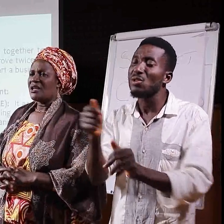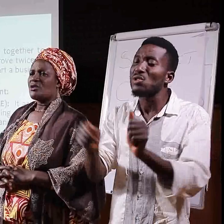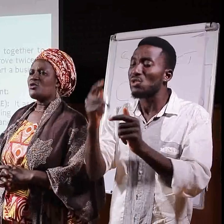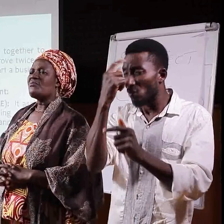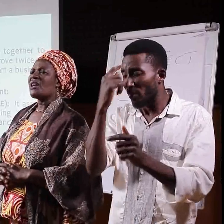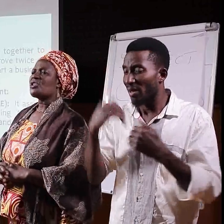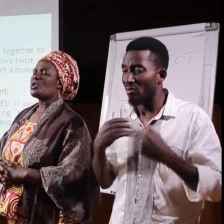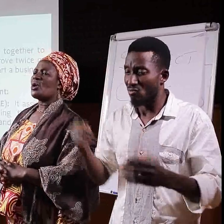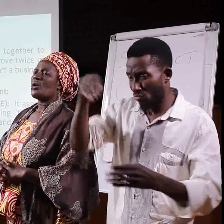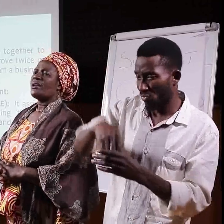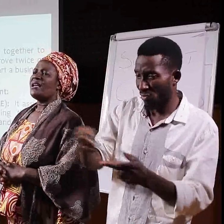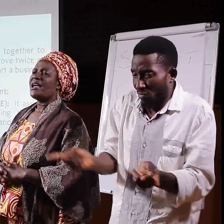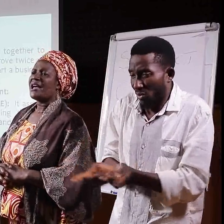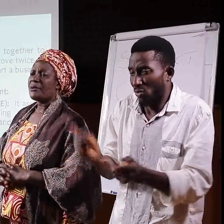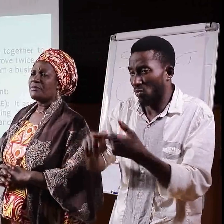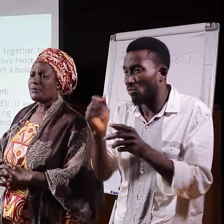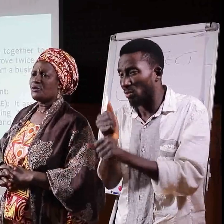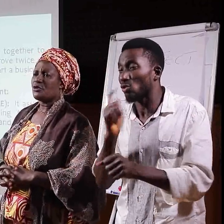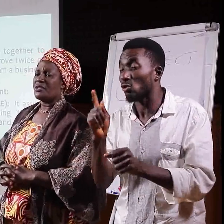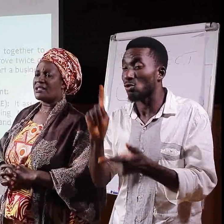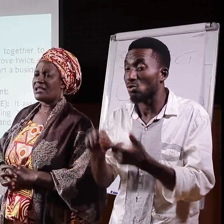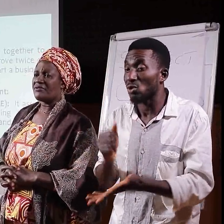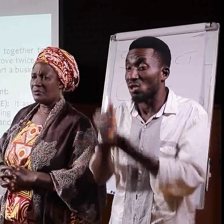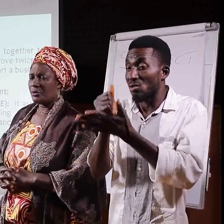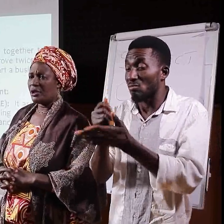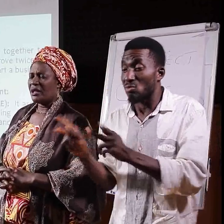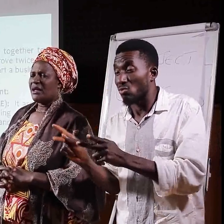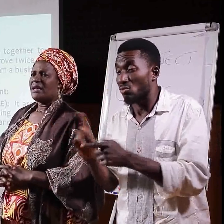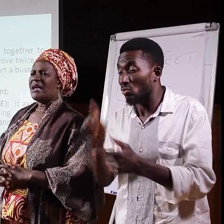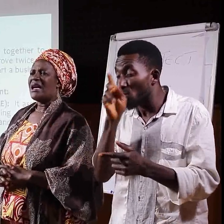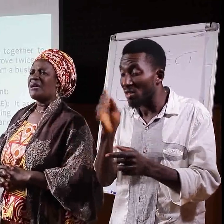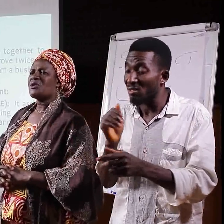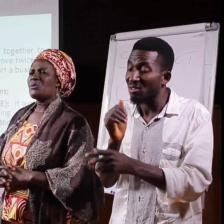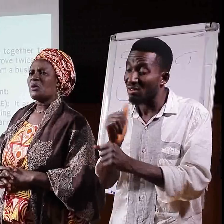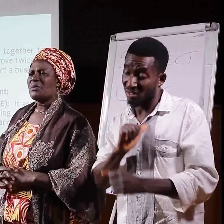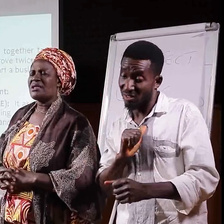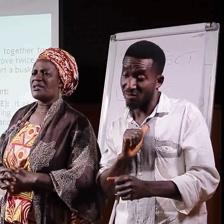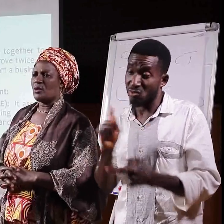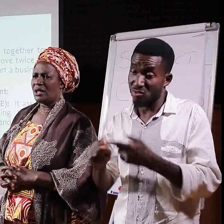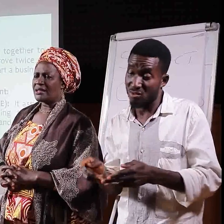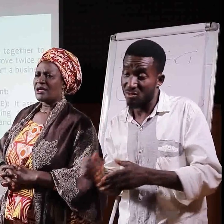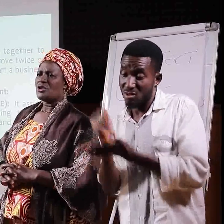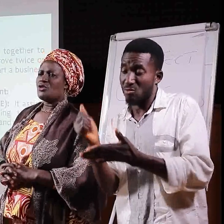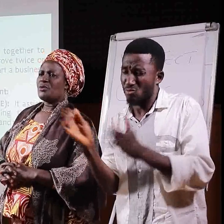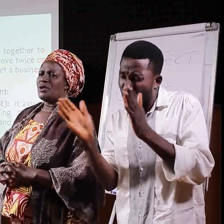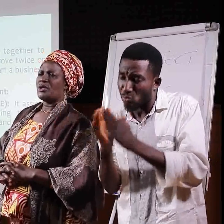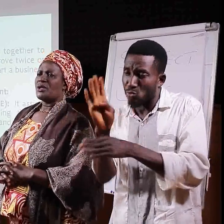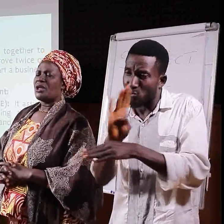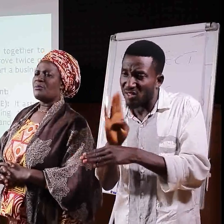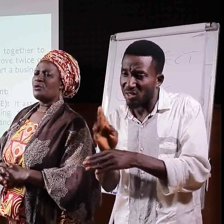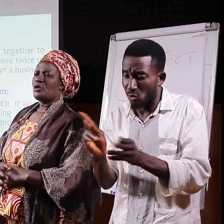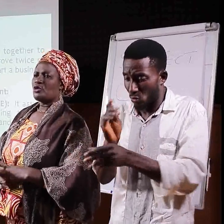place to make sure they help people to be self-employed. They help small business owners to